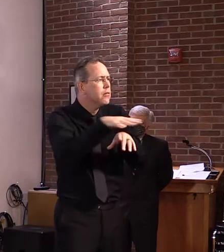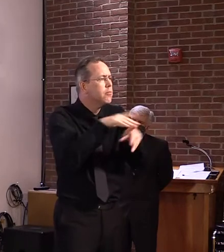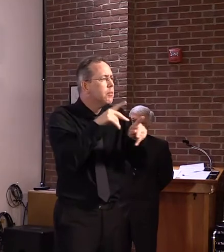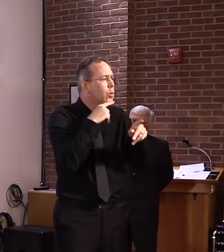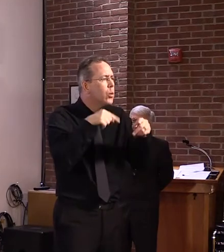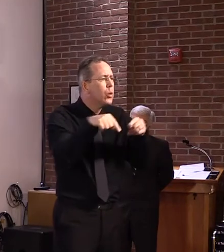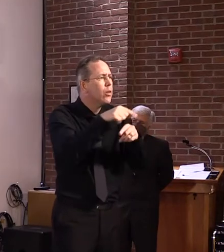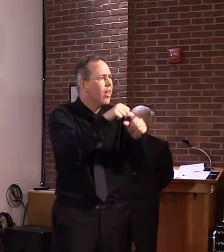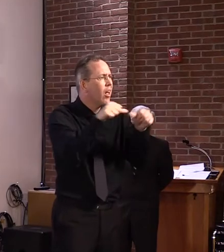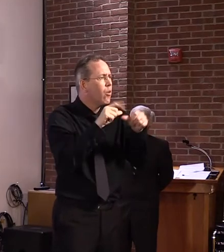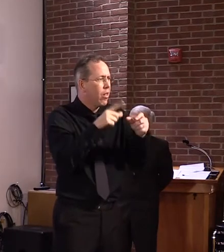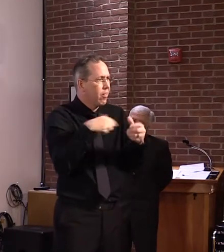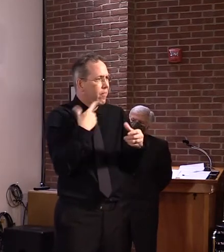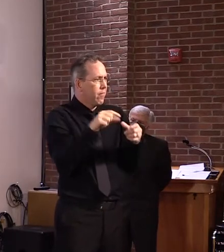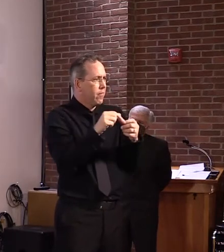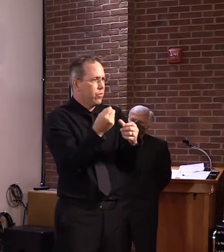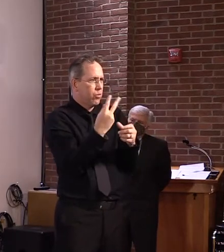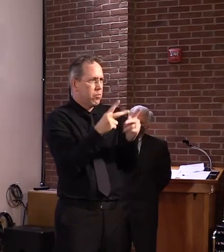several days ago.